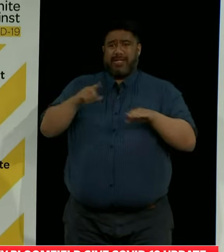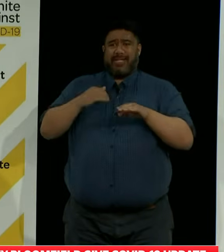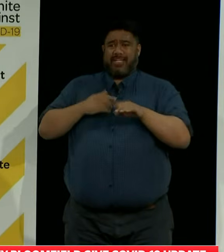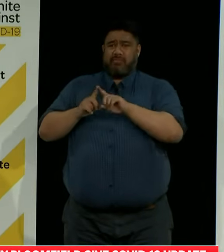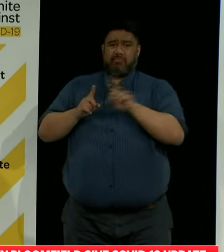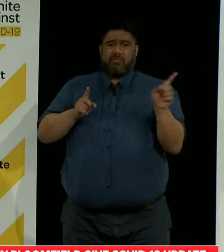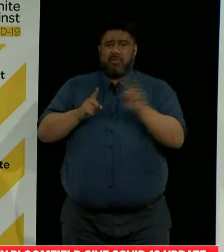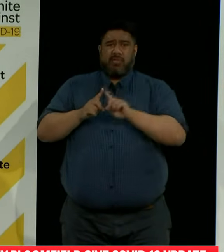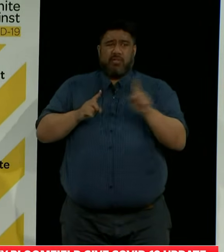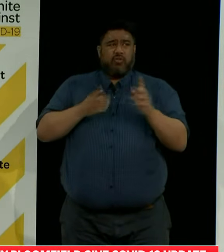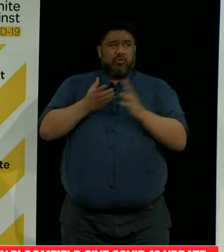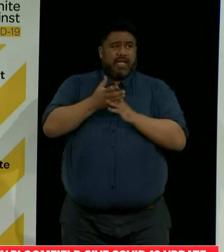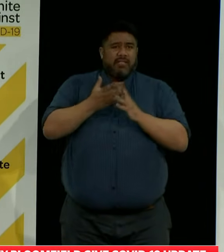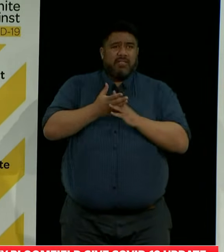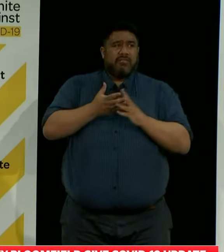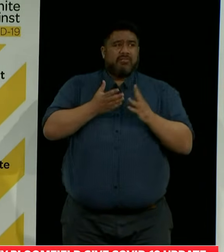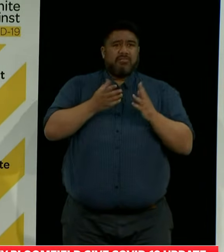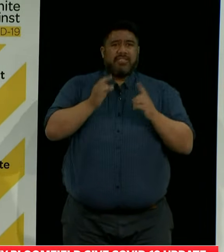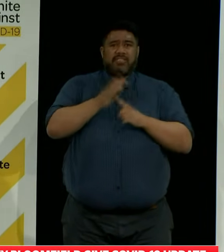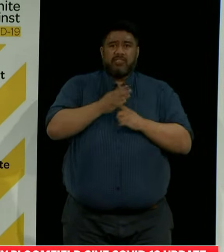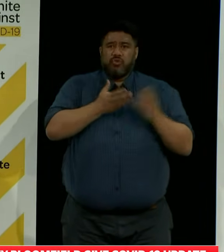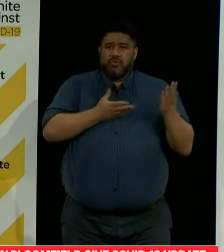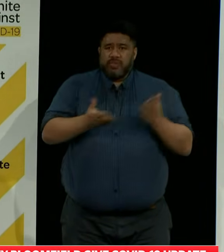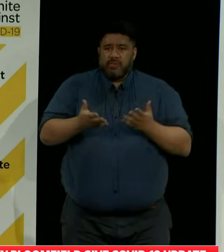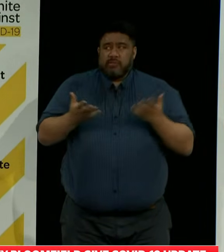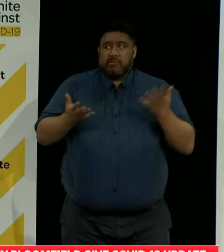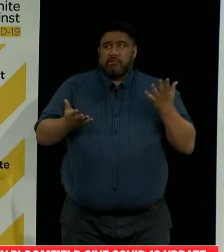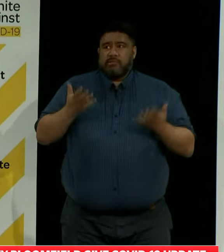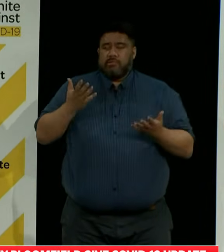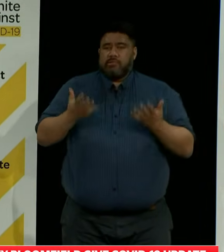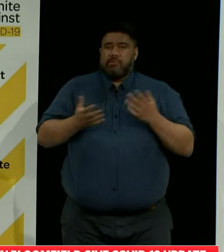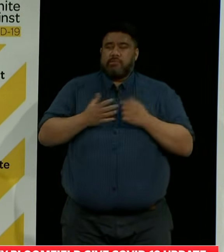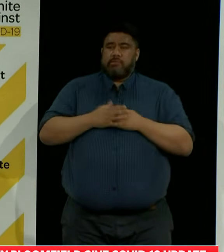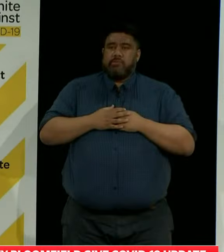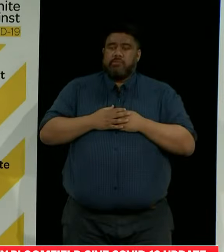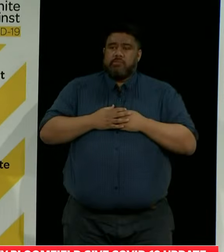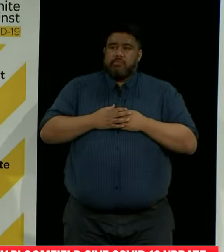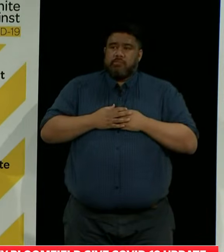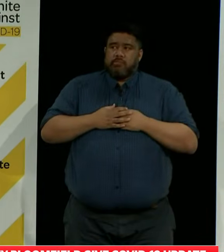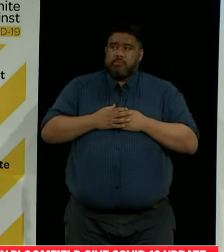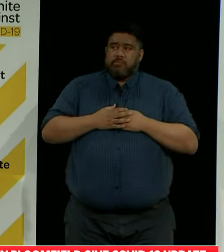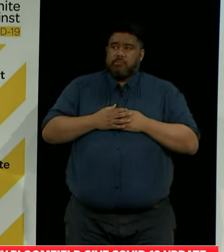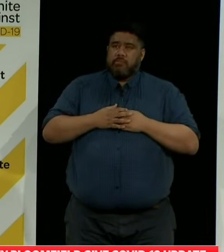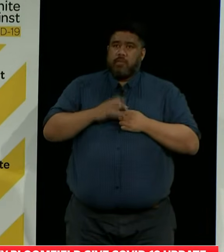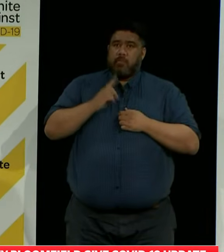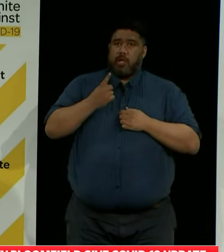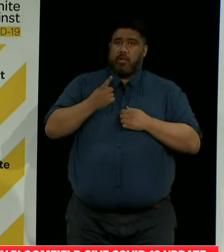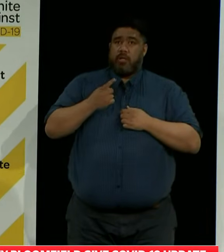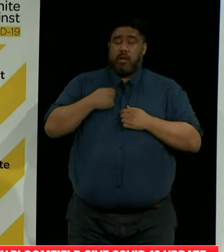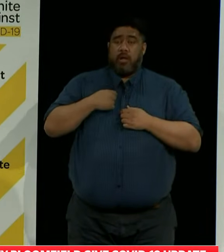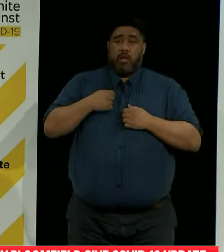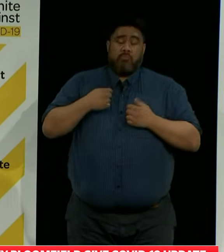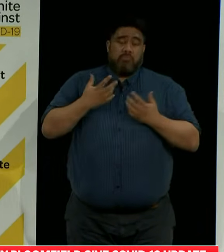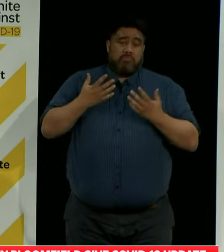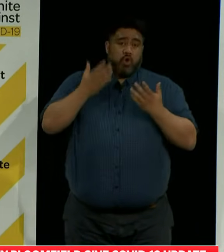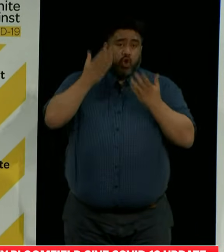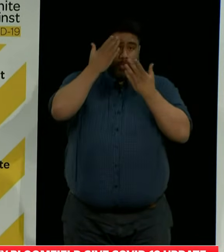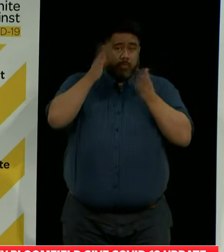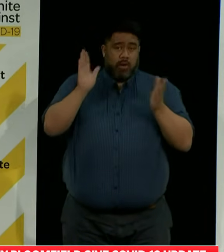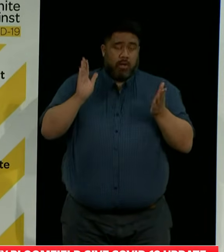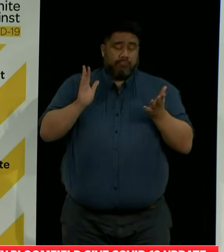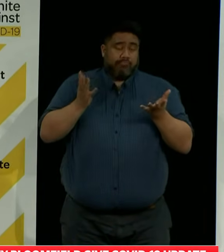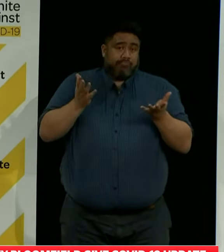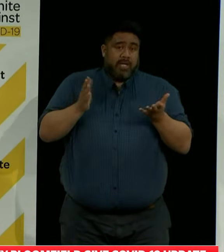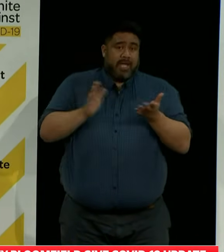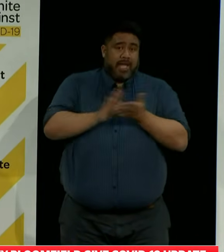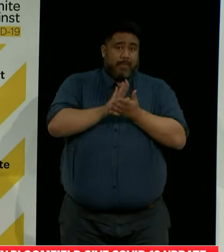to continue to access essential services. But look, I'm happy to always